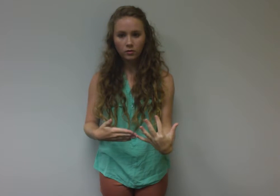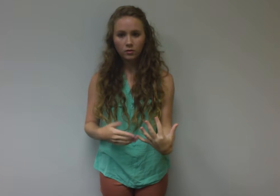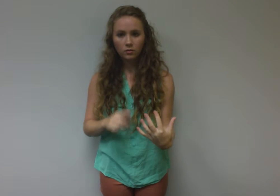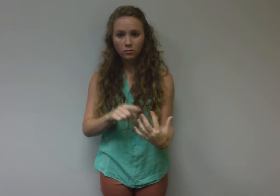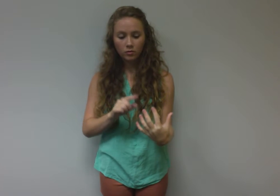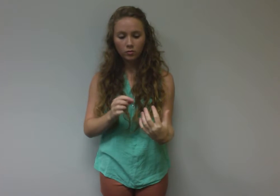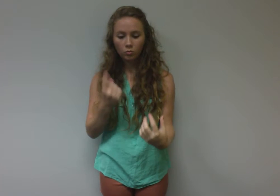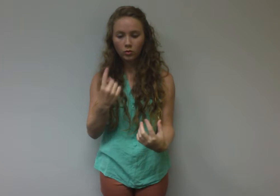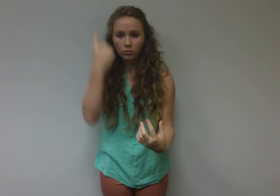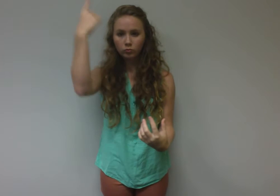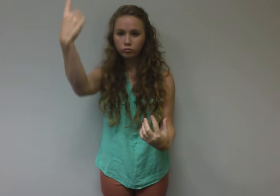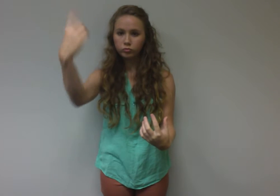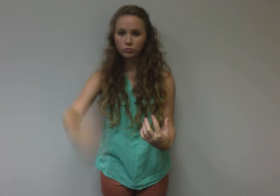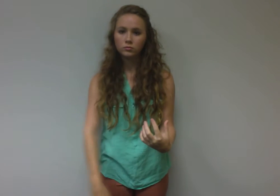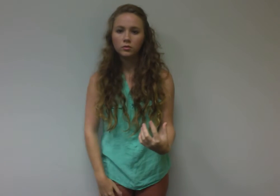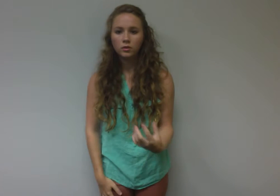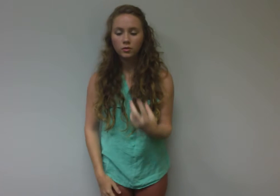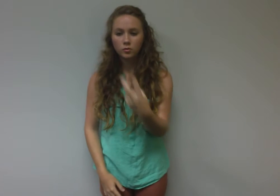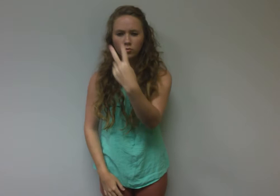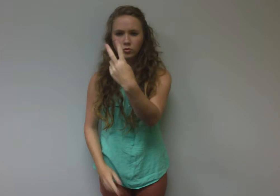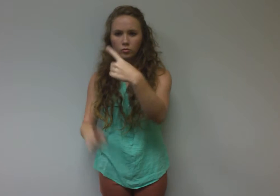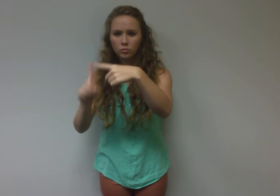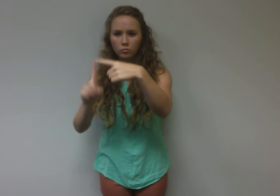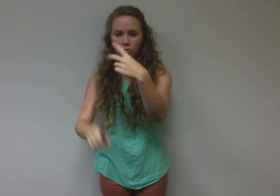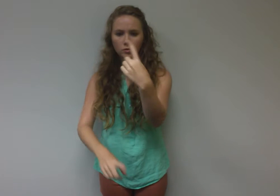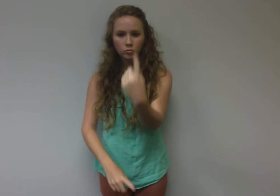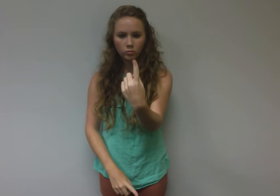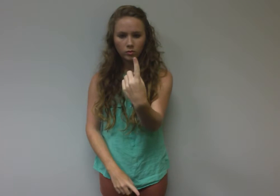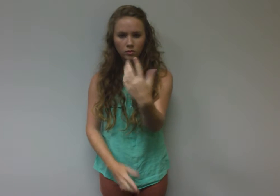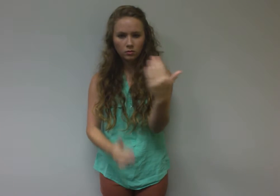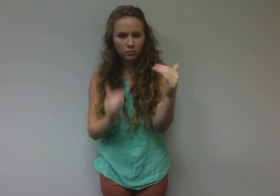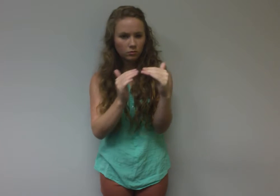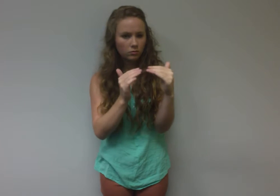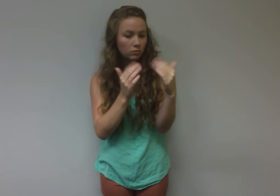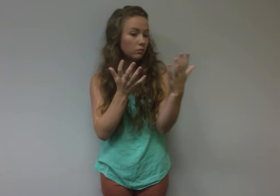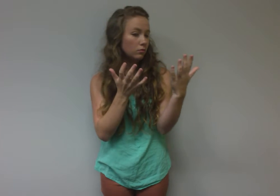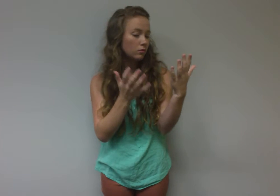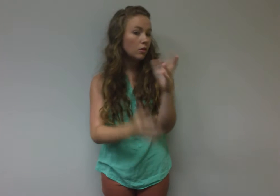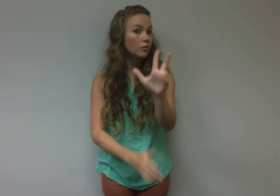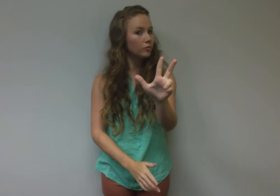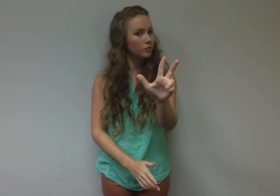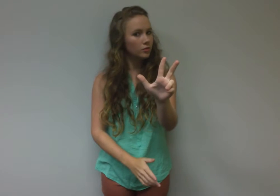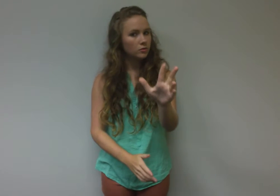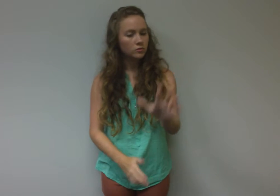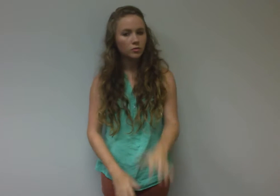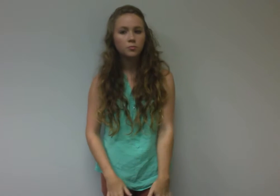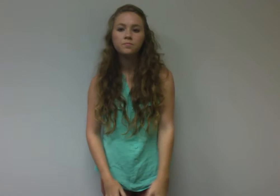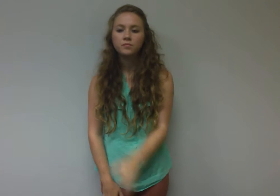2 is equal to 3, right? And so you're done. 35. And you might ask, well, does that make sense that 28